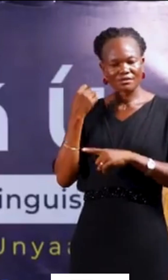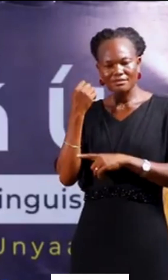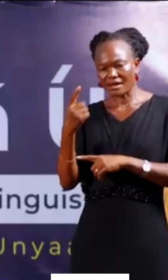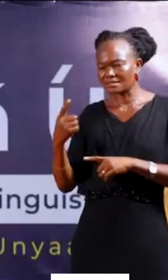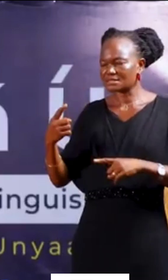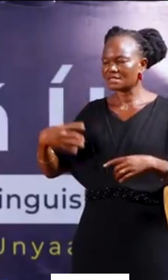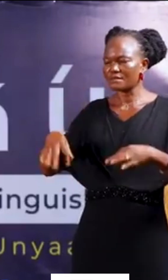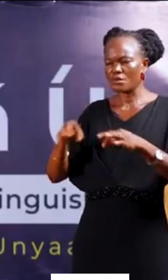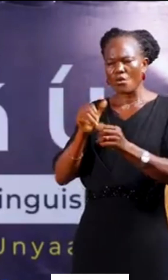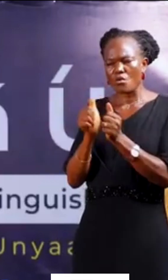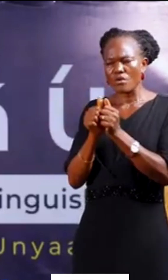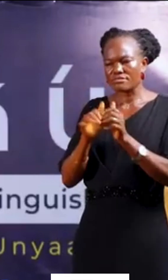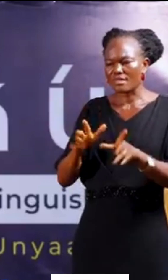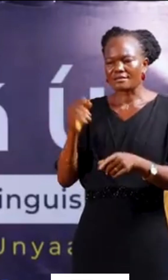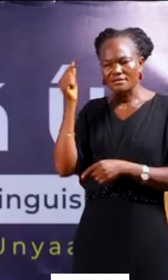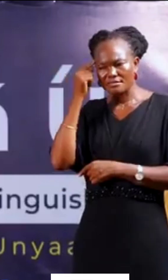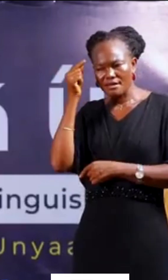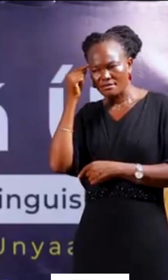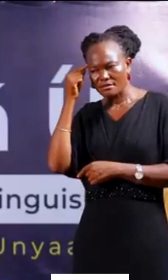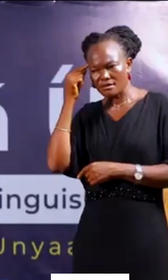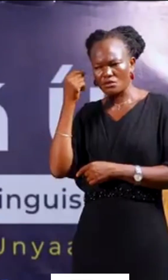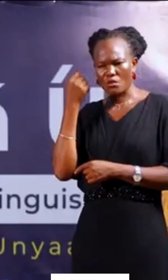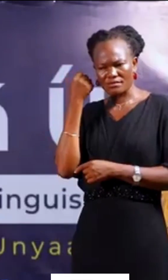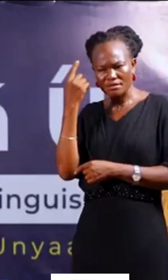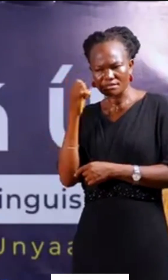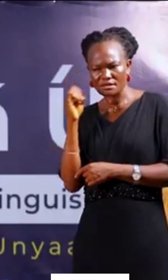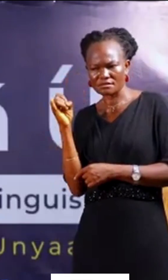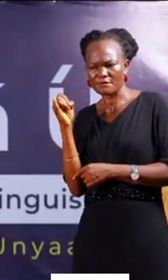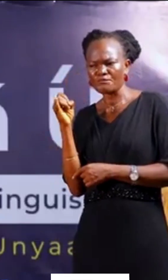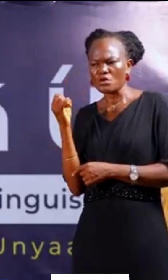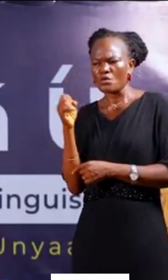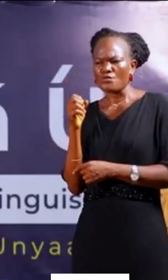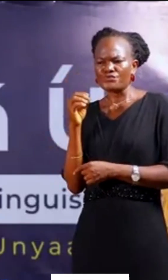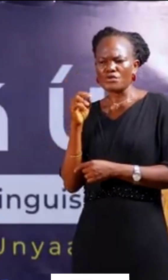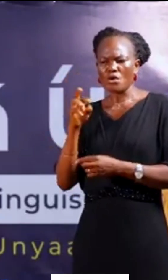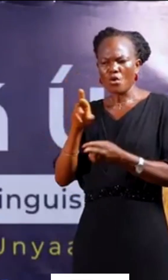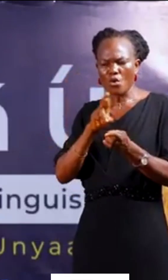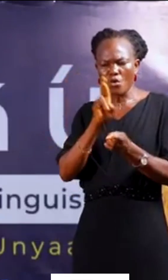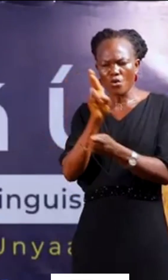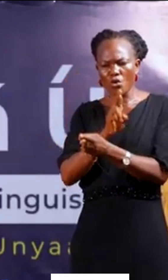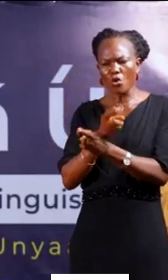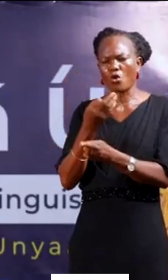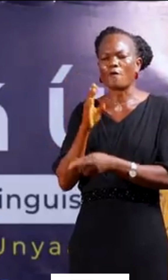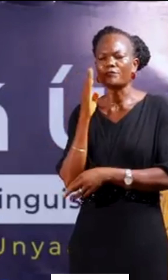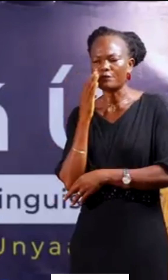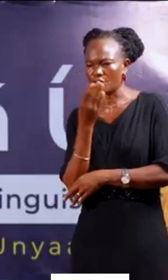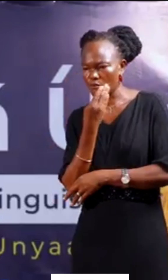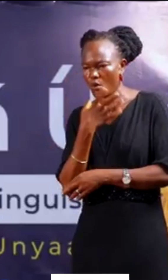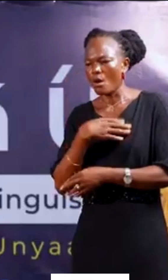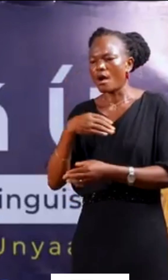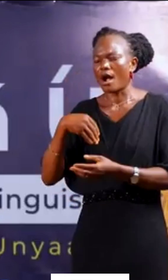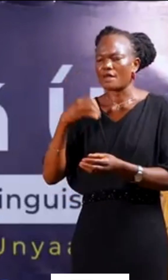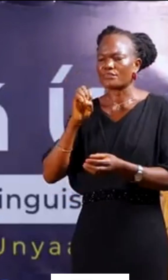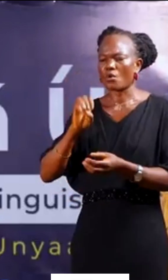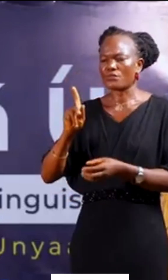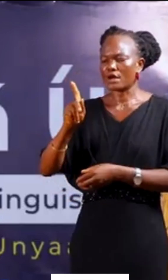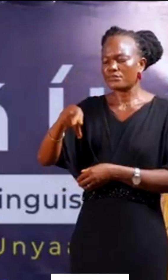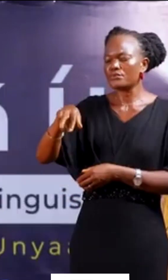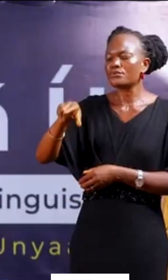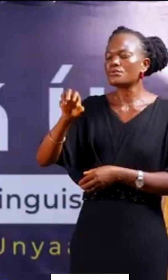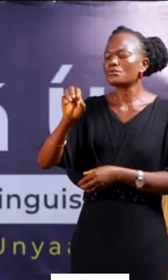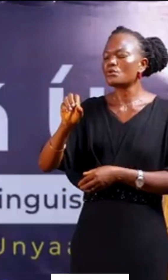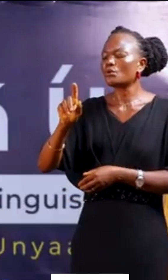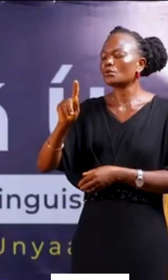Africa without really thinking and understanding the role of the Igbo and other